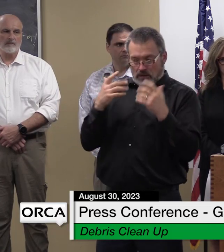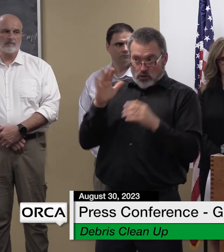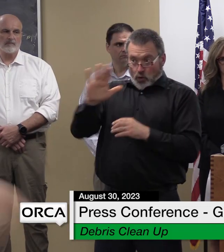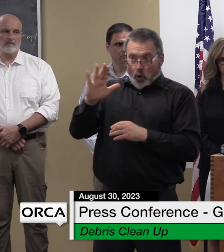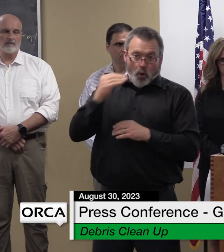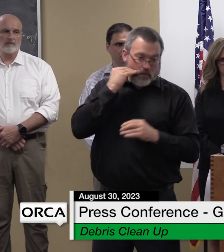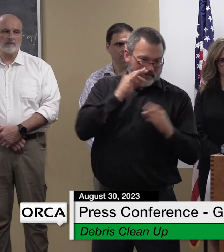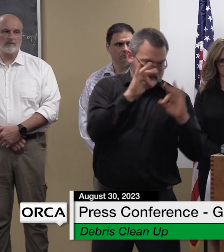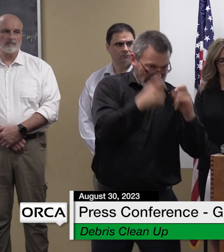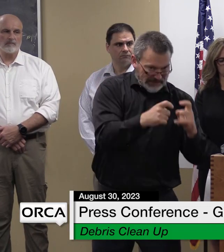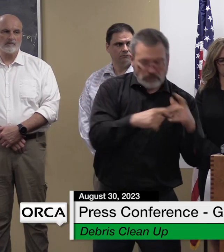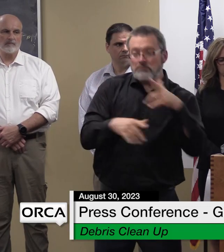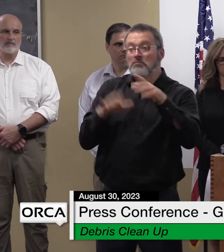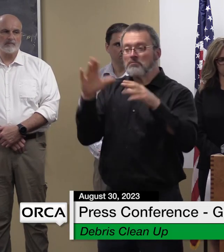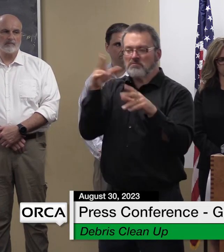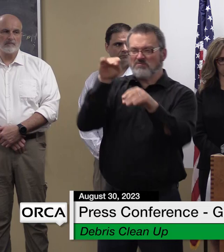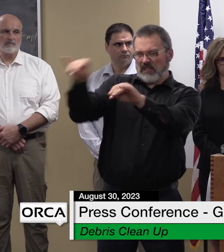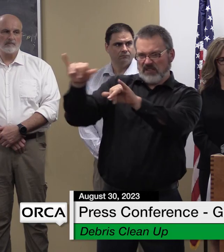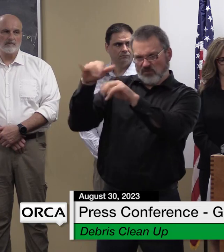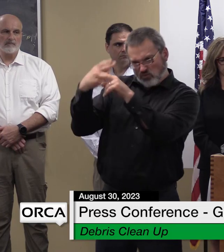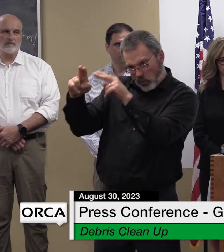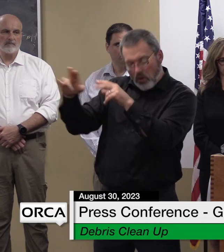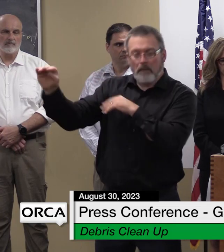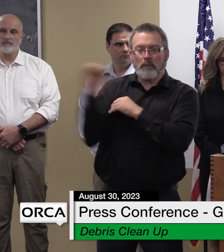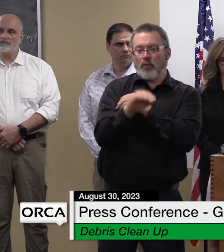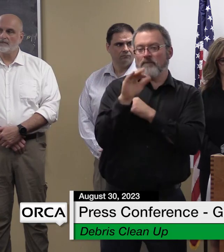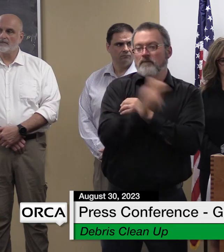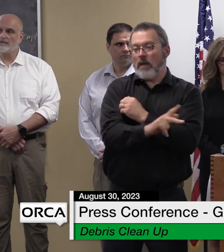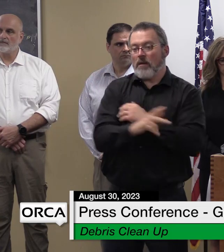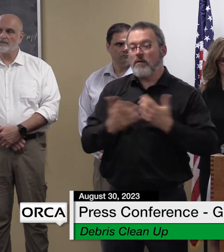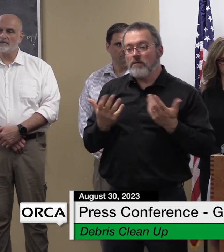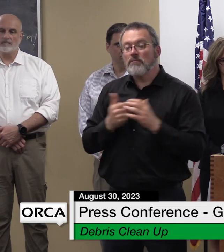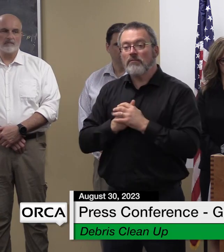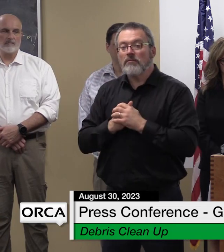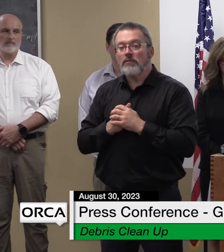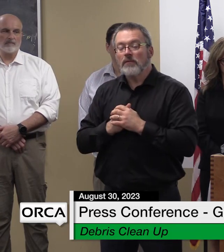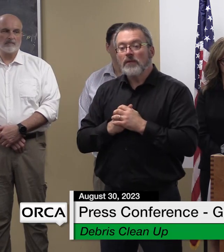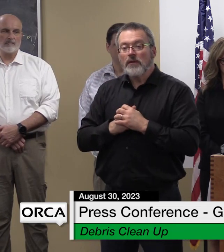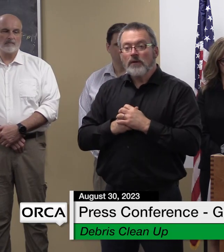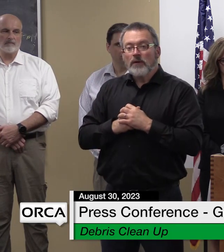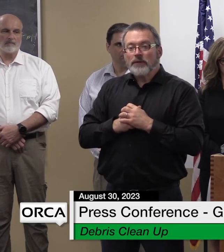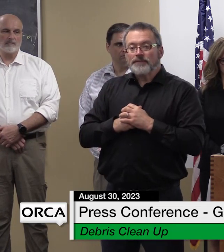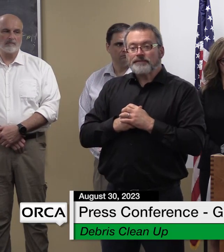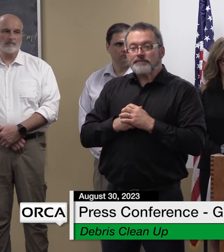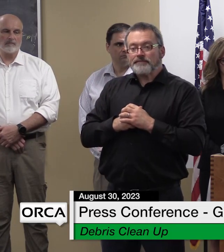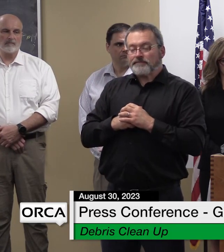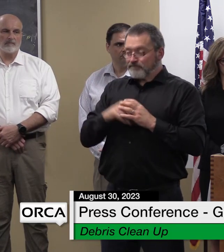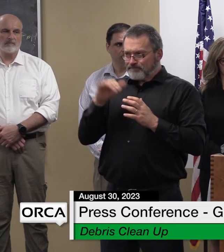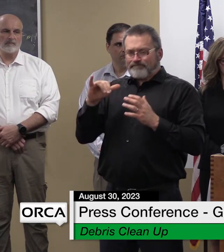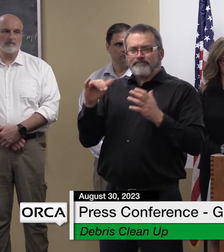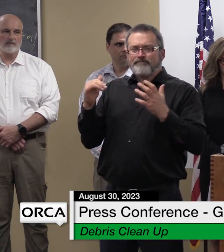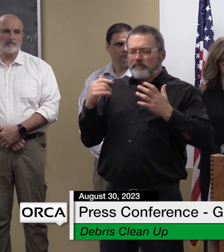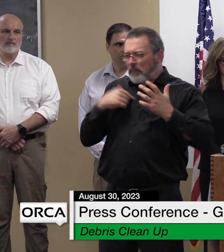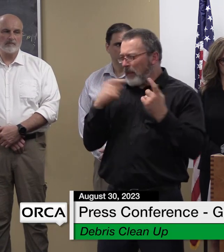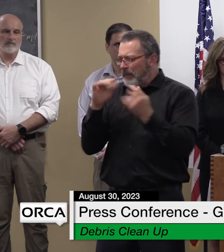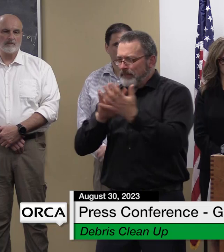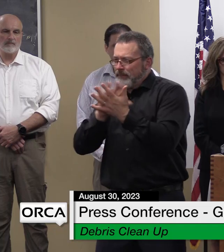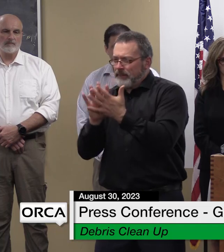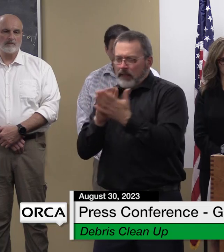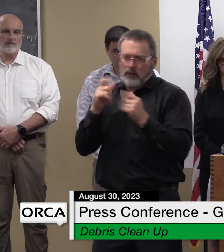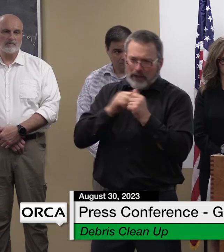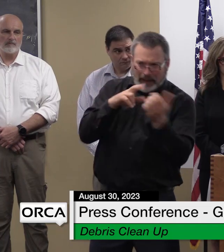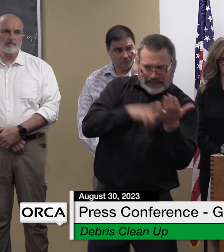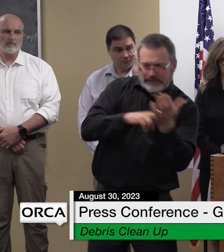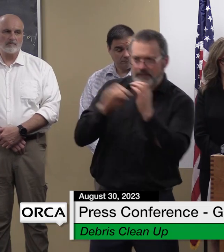will count against the lease we'll have, but at least it'll be repaired. So we have requests out there via media